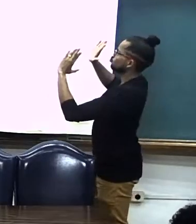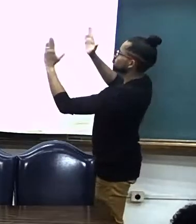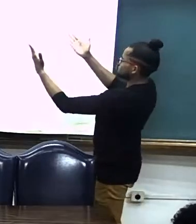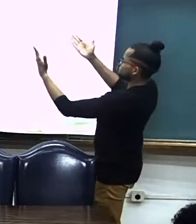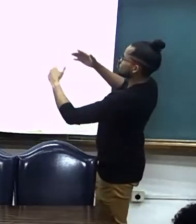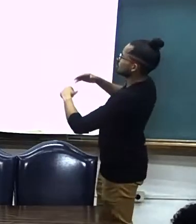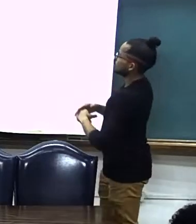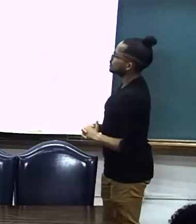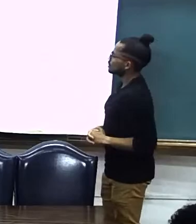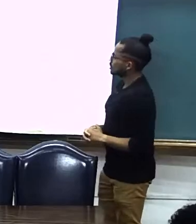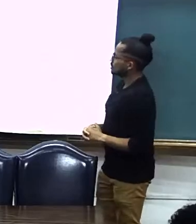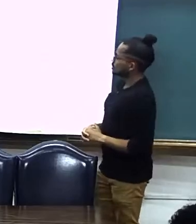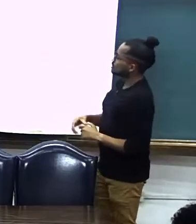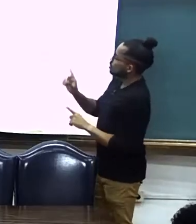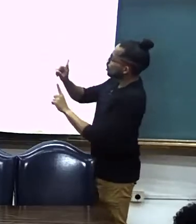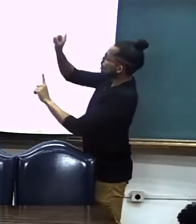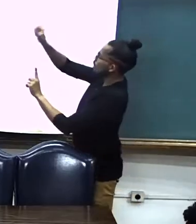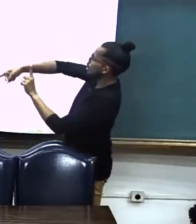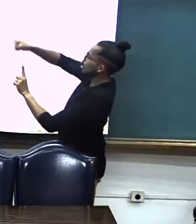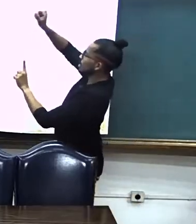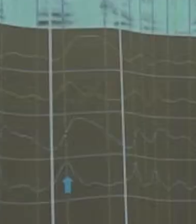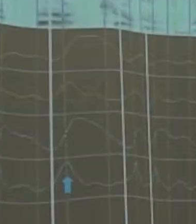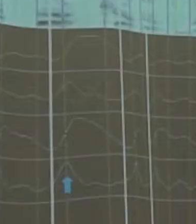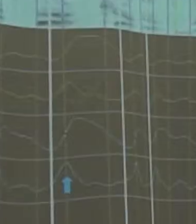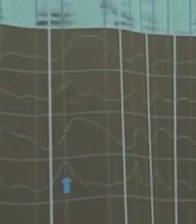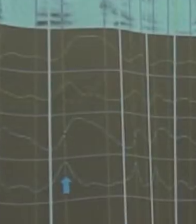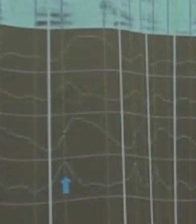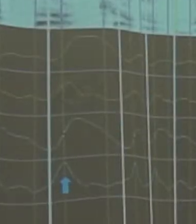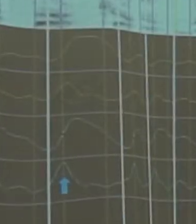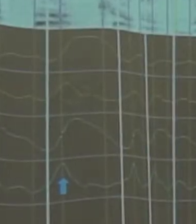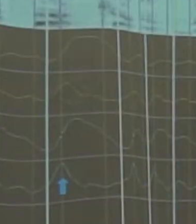white lines are the center of the syllable.